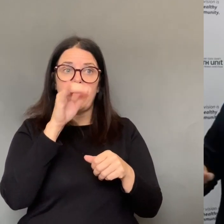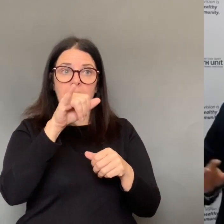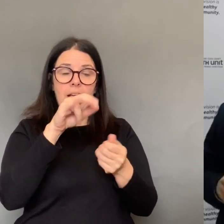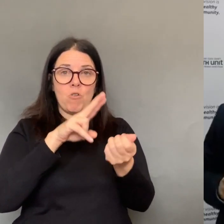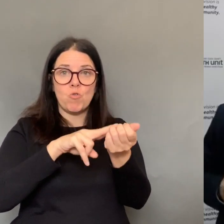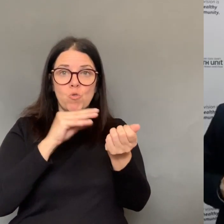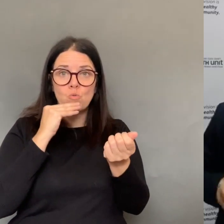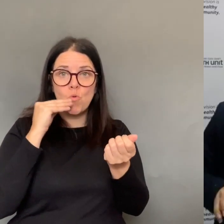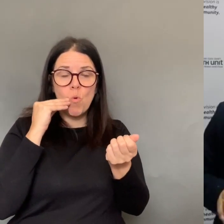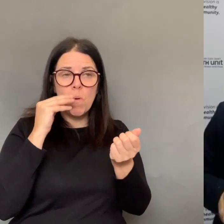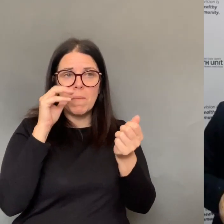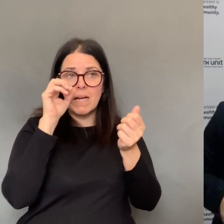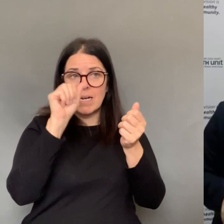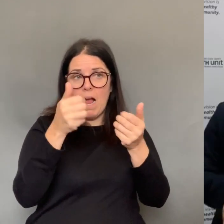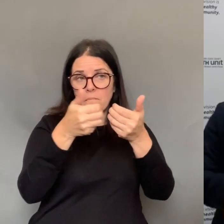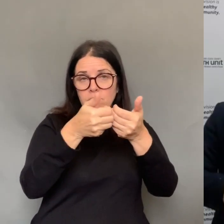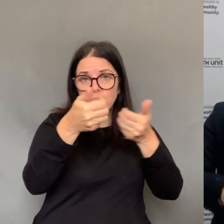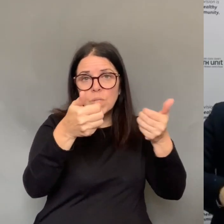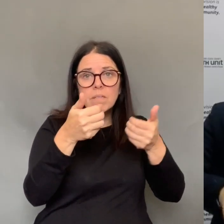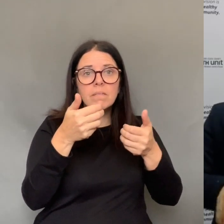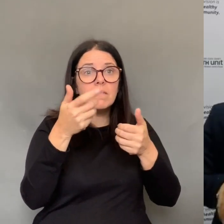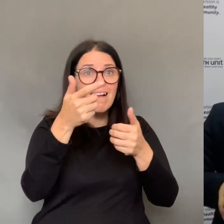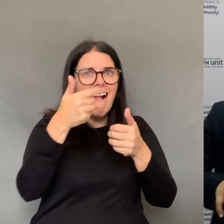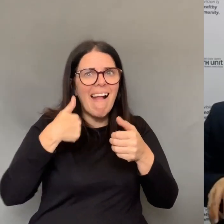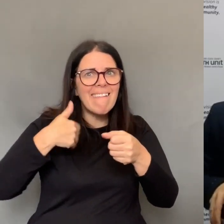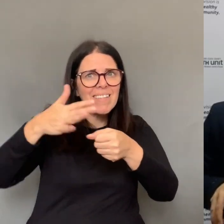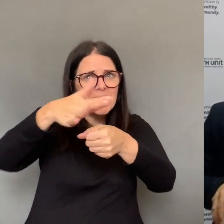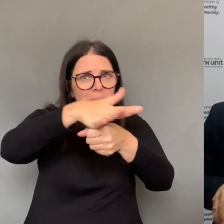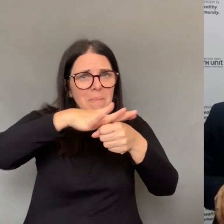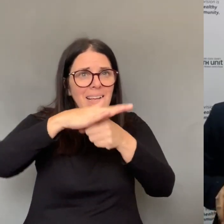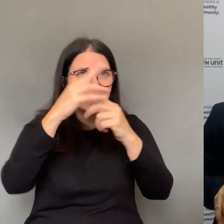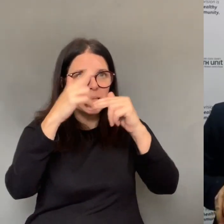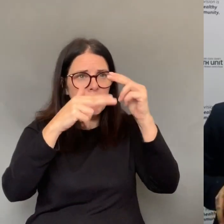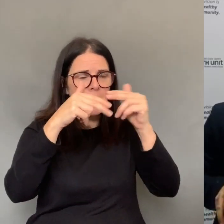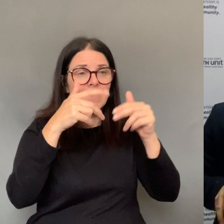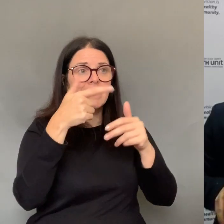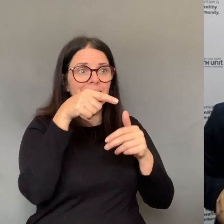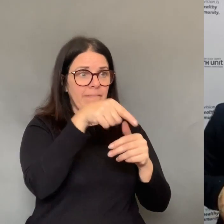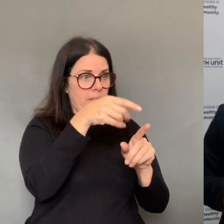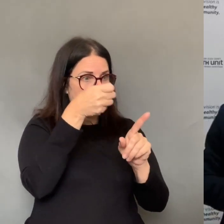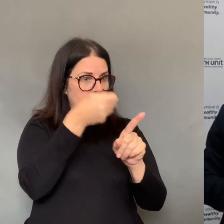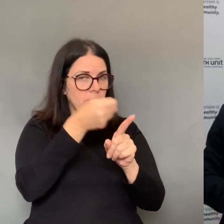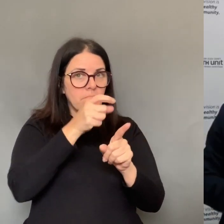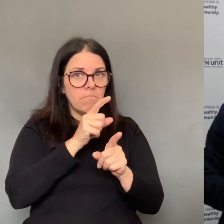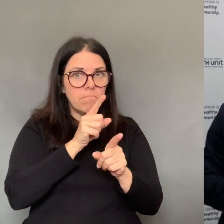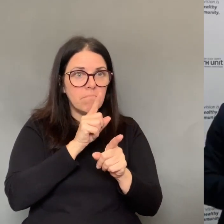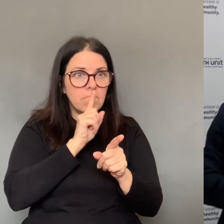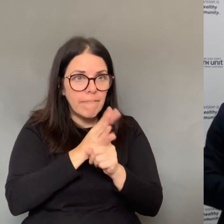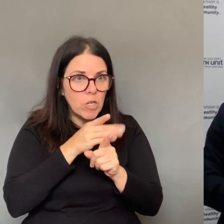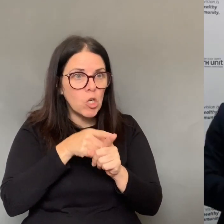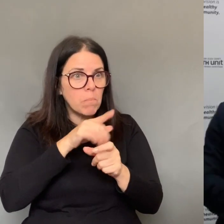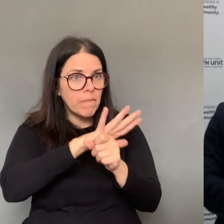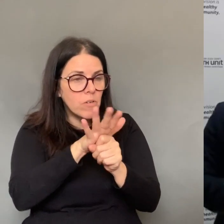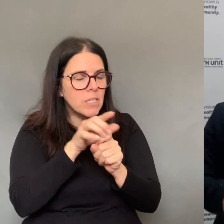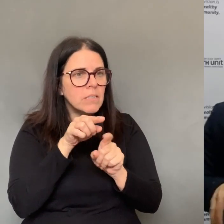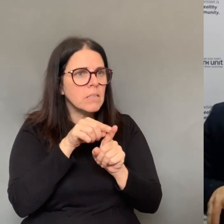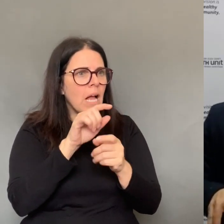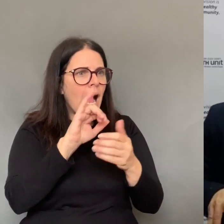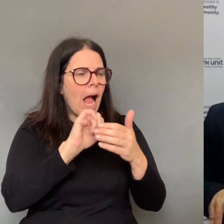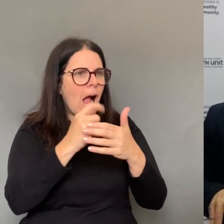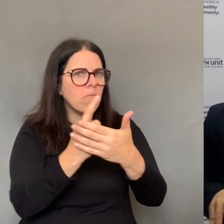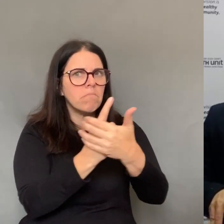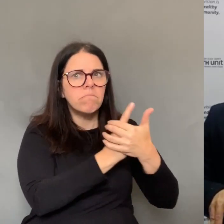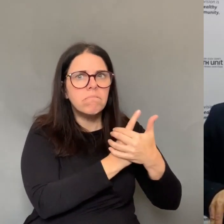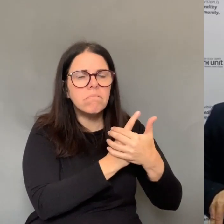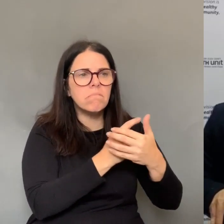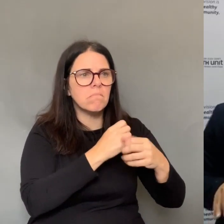to do it, either based on their physical layout of the facility or based on their ability of the staff to serve